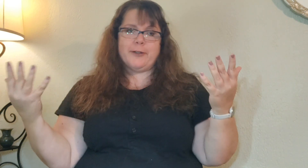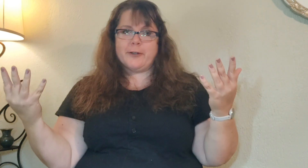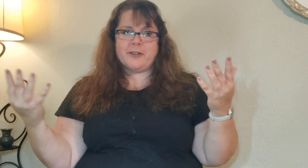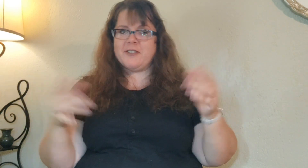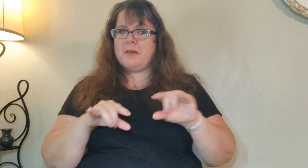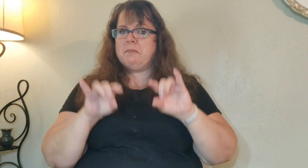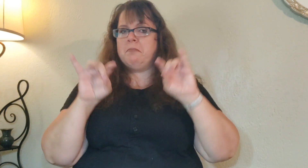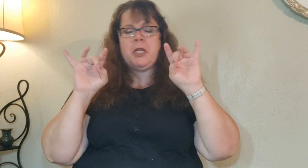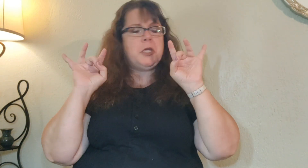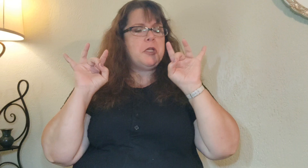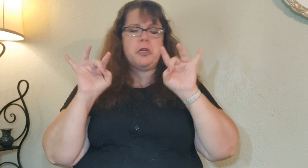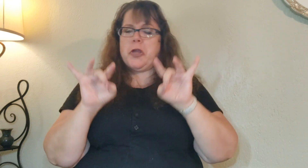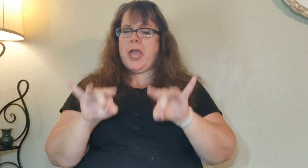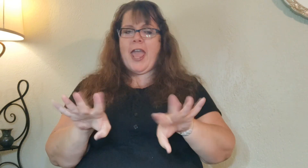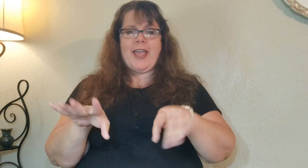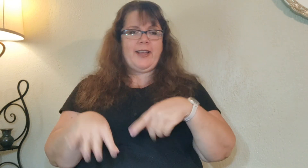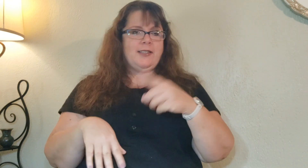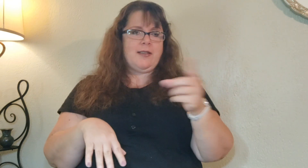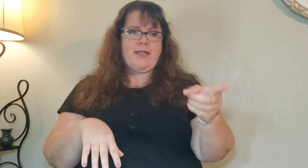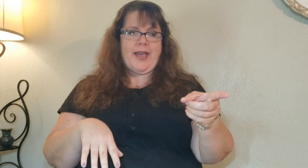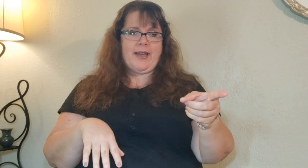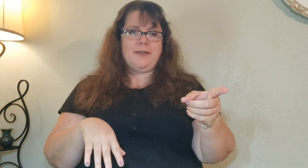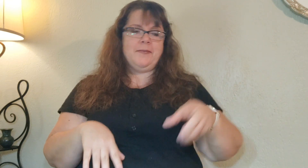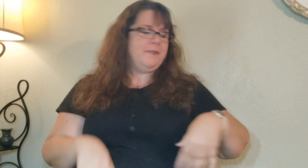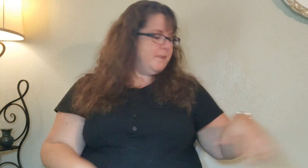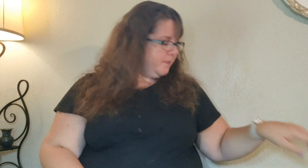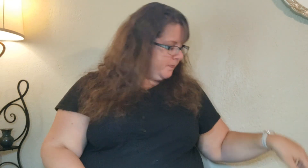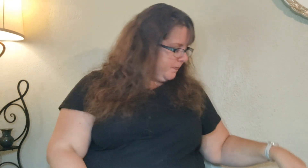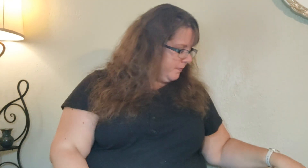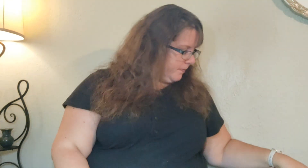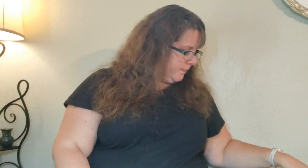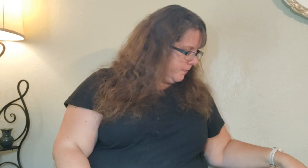look or something. You hate that.